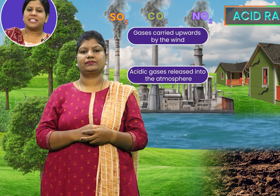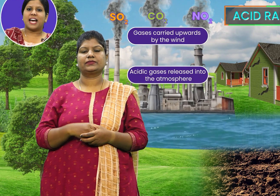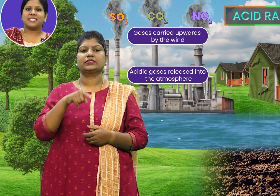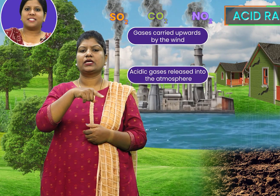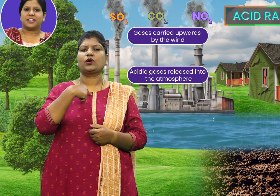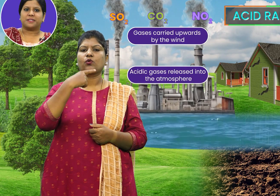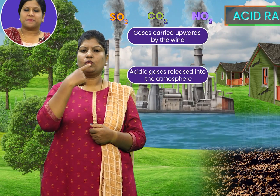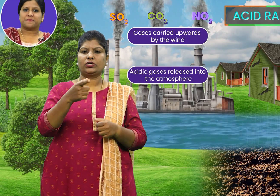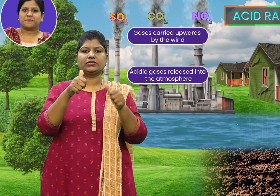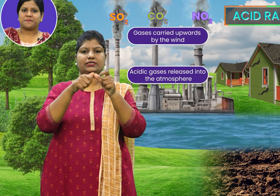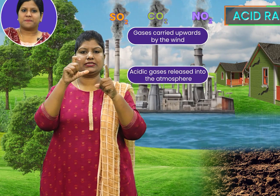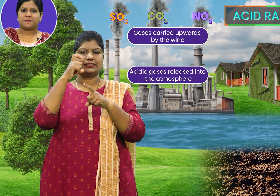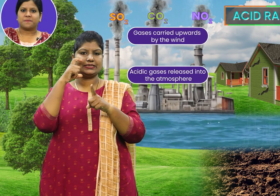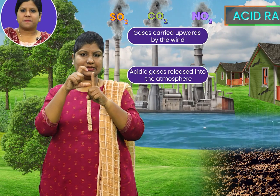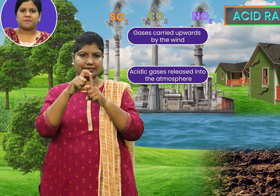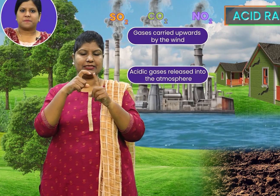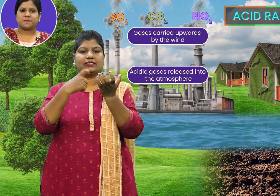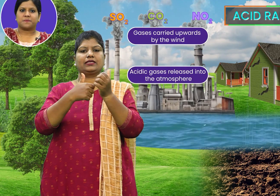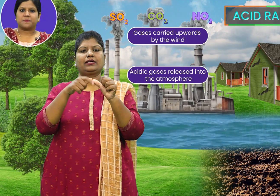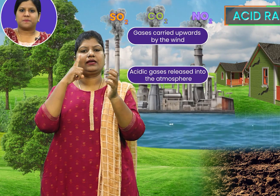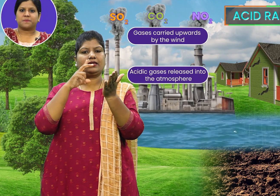called as acid rain.